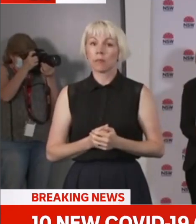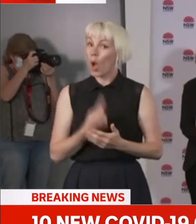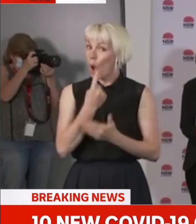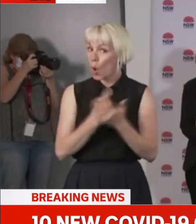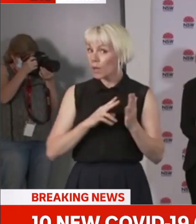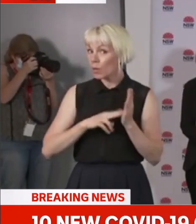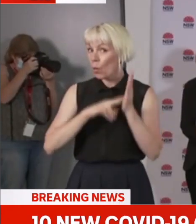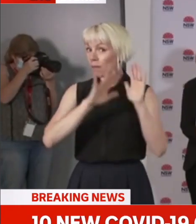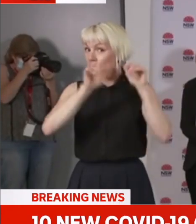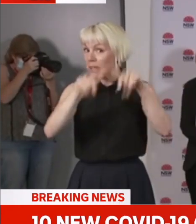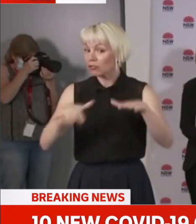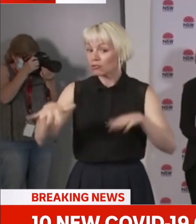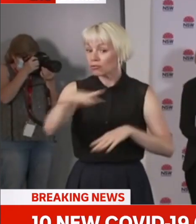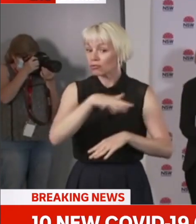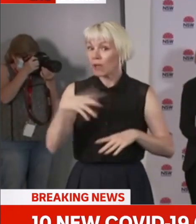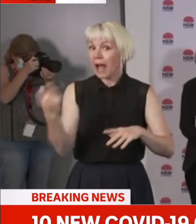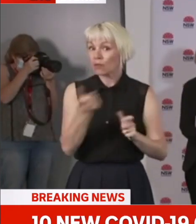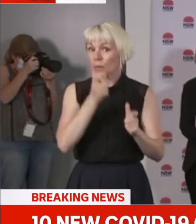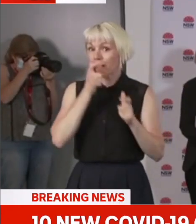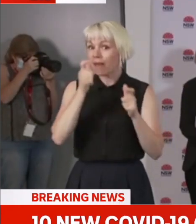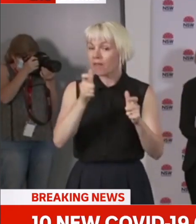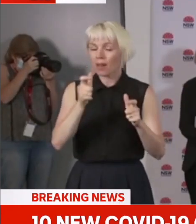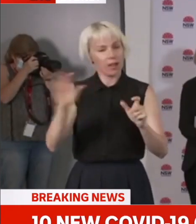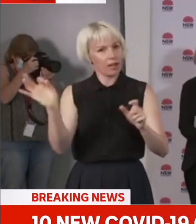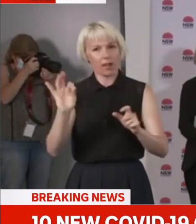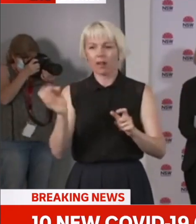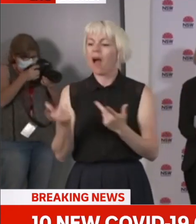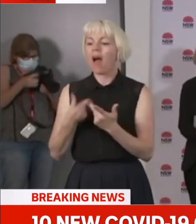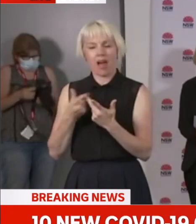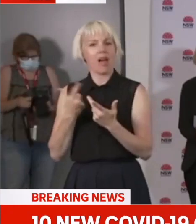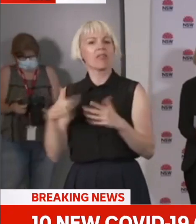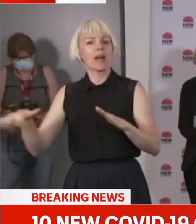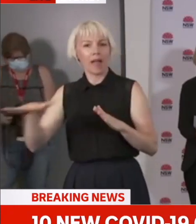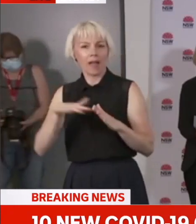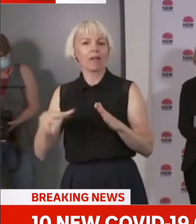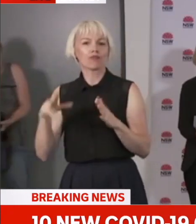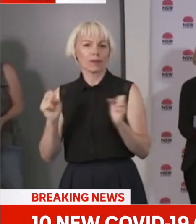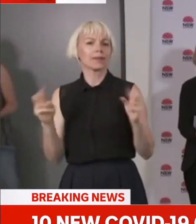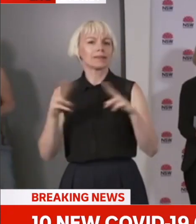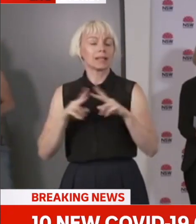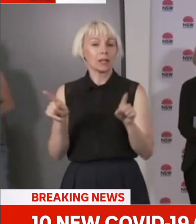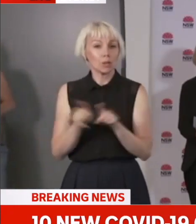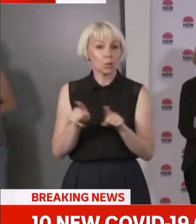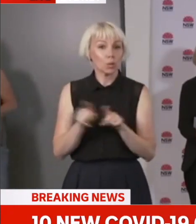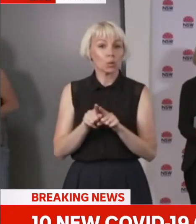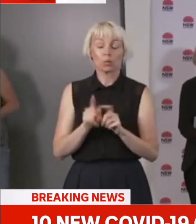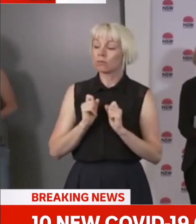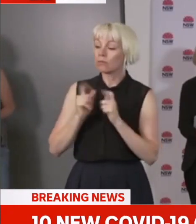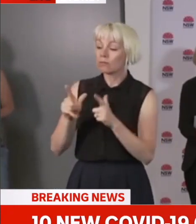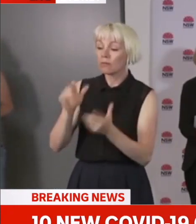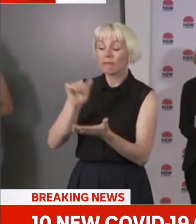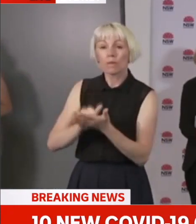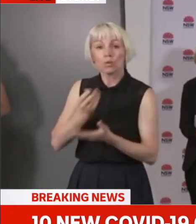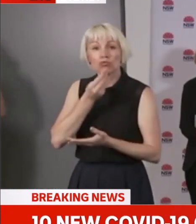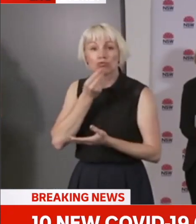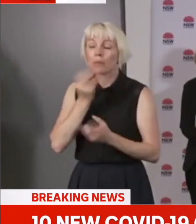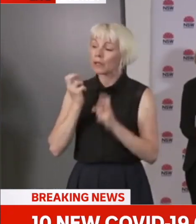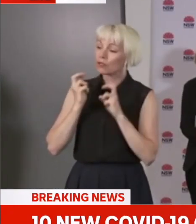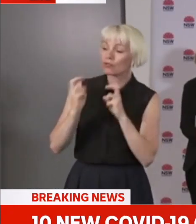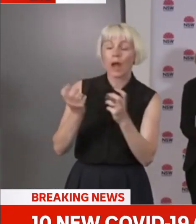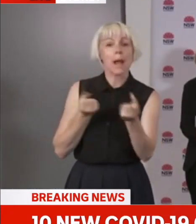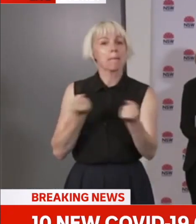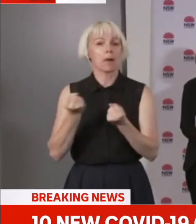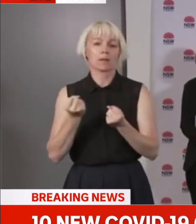alert. Think about what you're doing, where you're going. Better to be cautious than not. If you're going grocery shopping, wear a mask. Jumping on public transport,